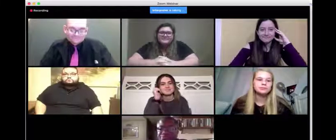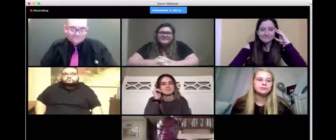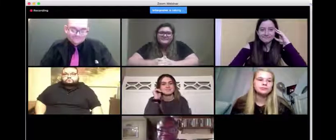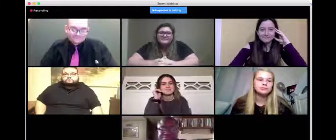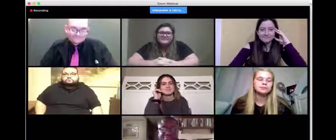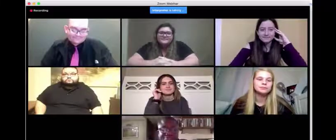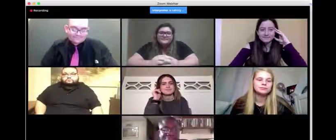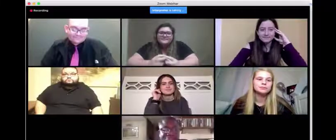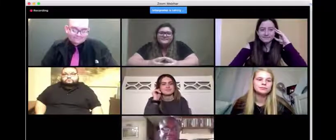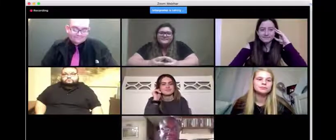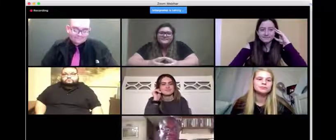Blakelyn?